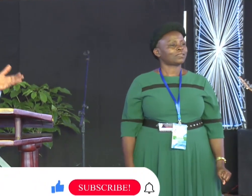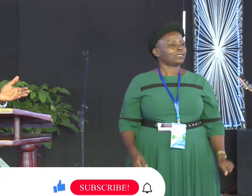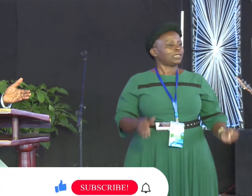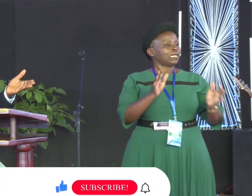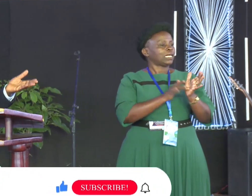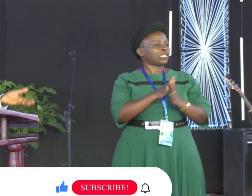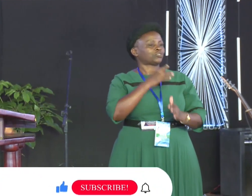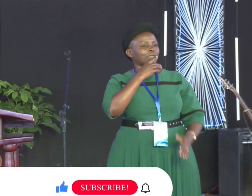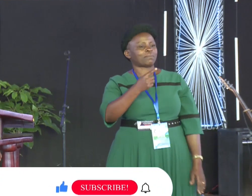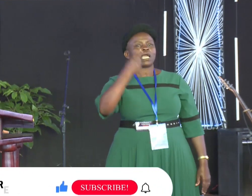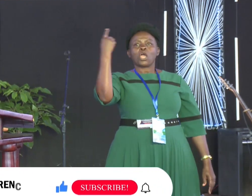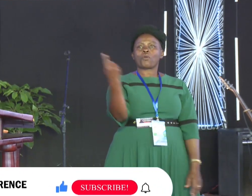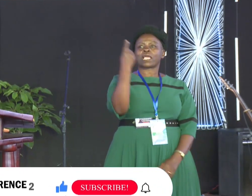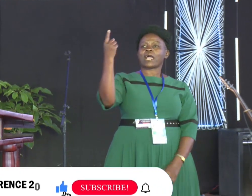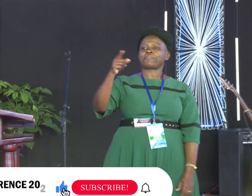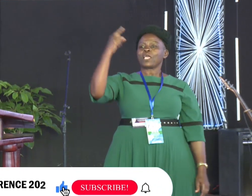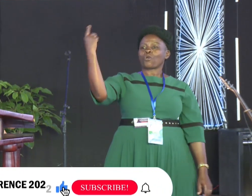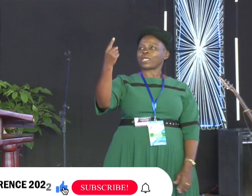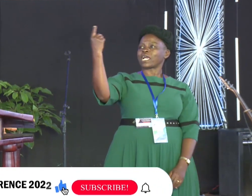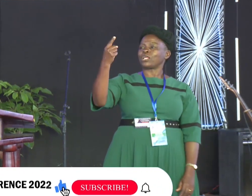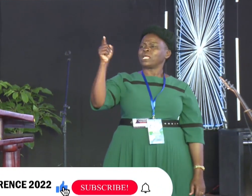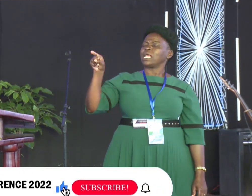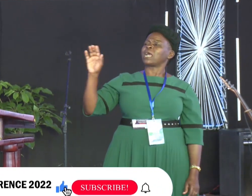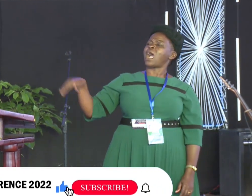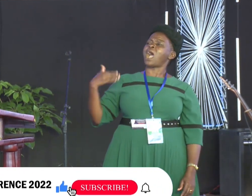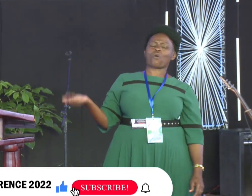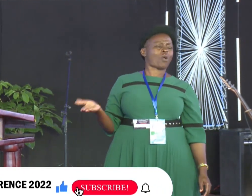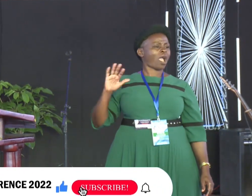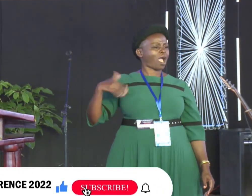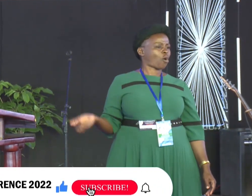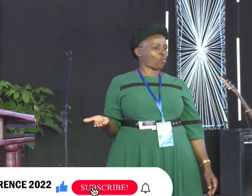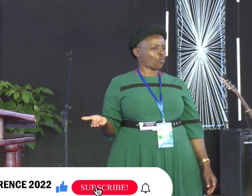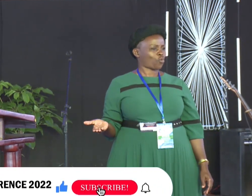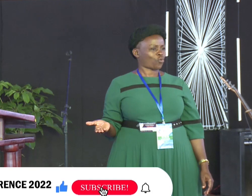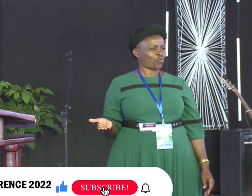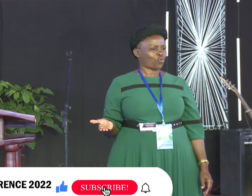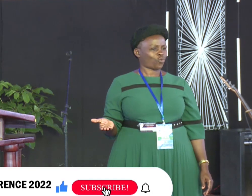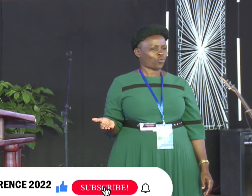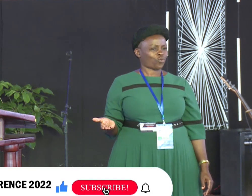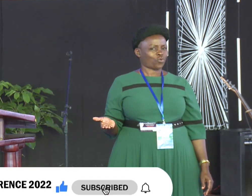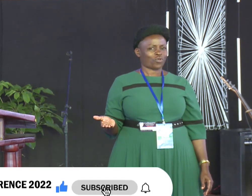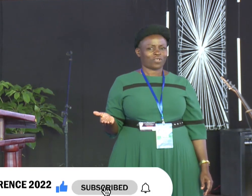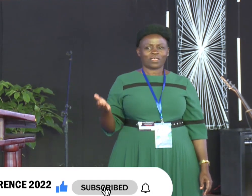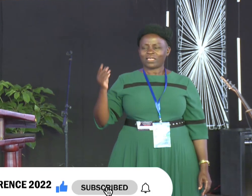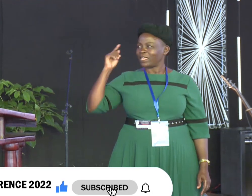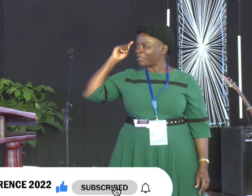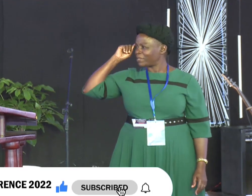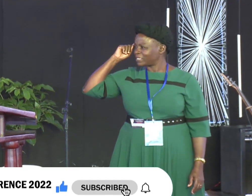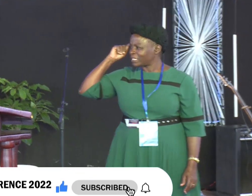You tell Jesus only you, but he says, how come? Just imagine omusajja